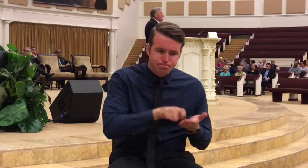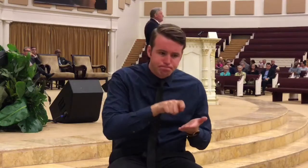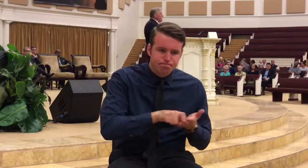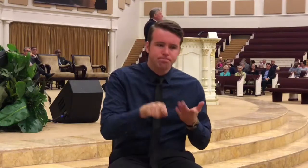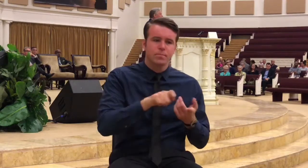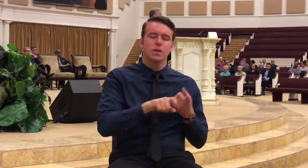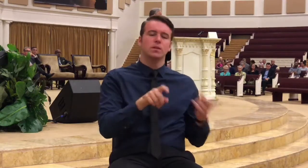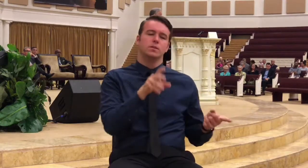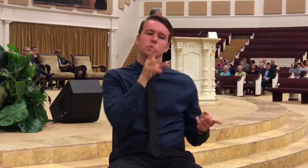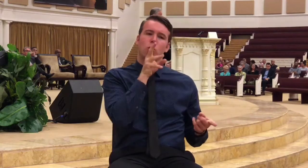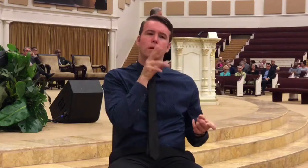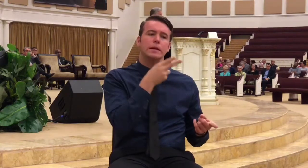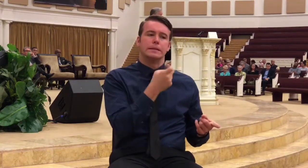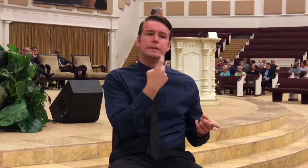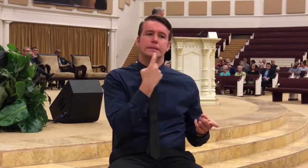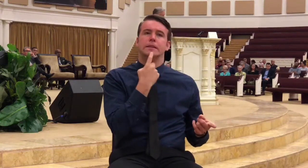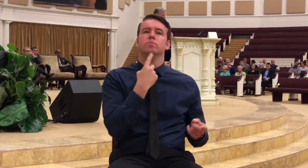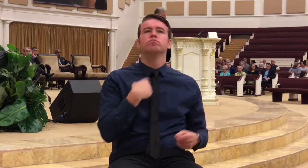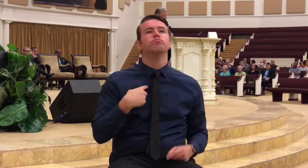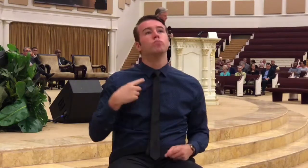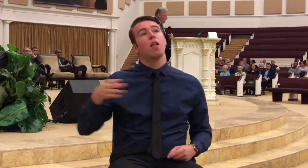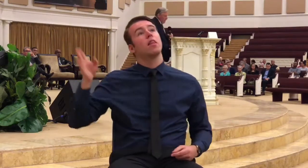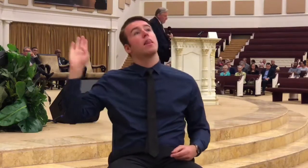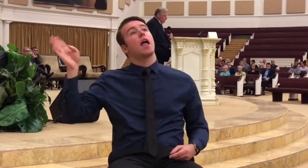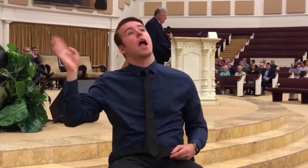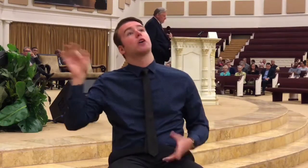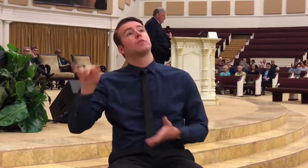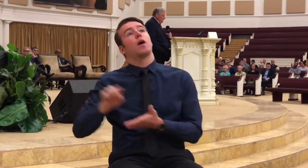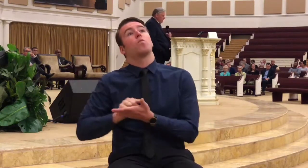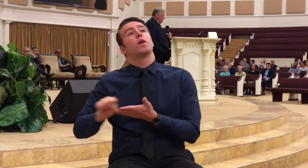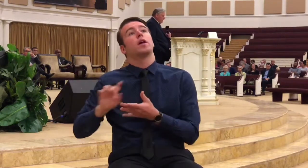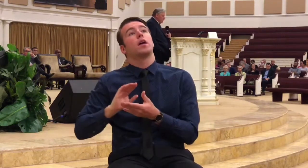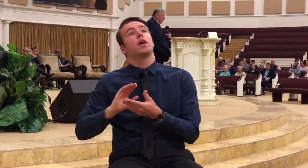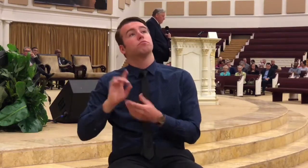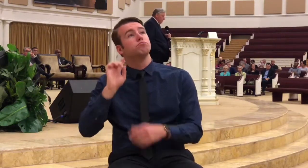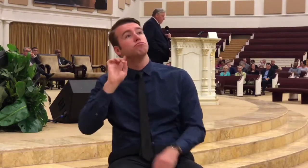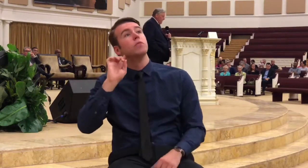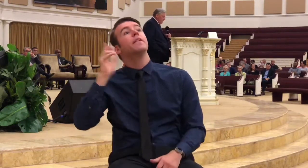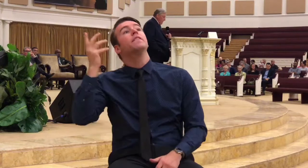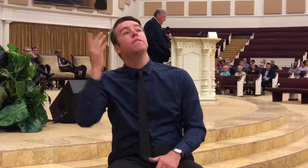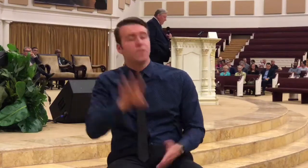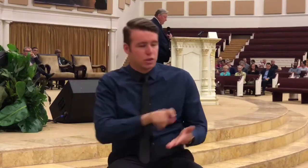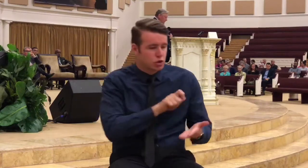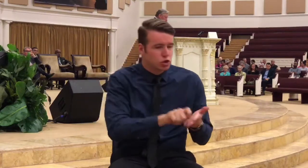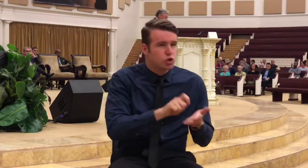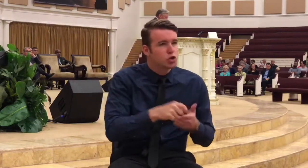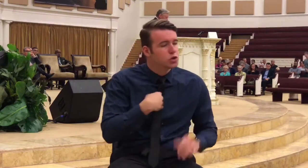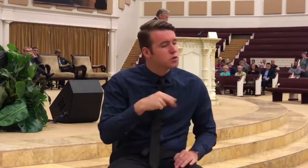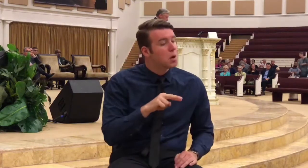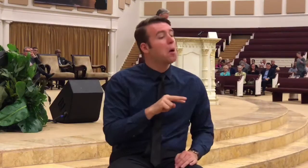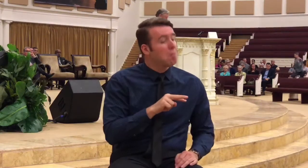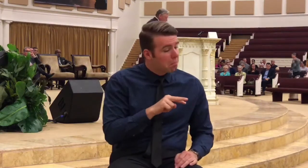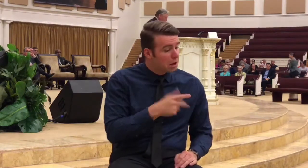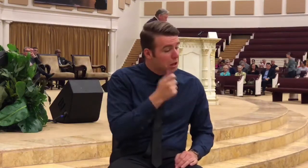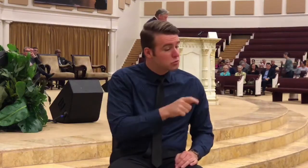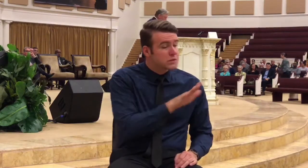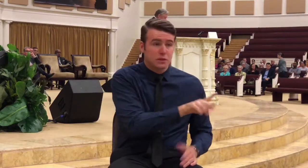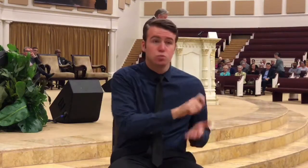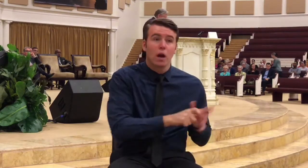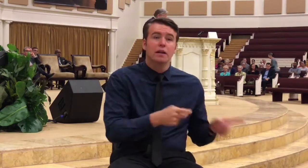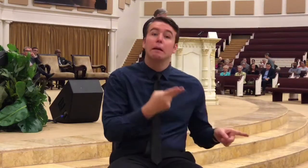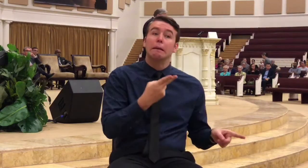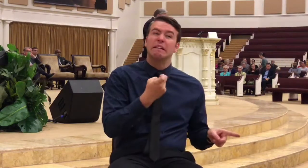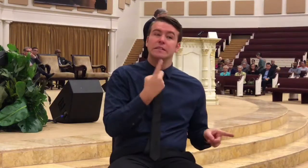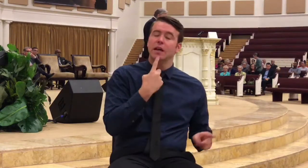talked about it. He said he had listened to the lecture for that week, and he said there are several things outlined in the lectures this week